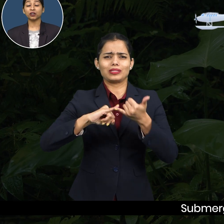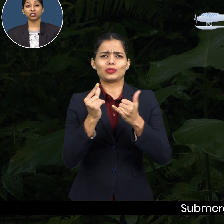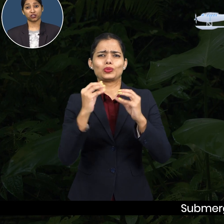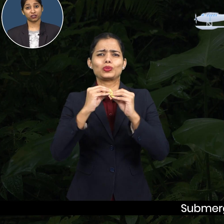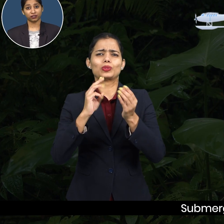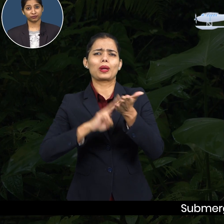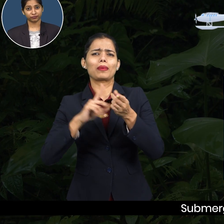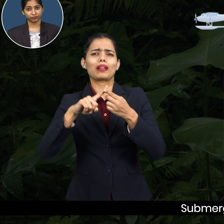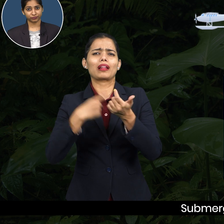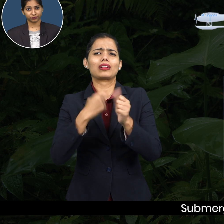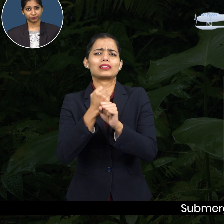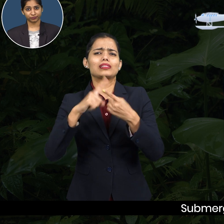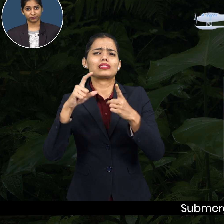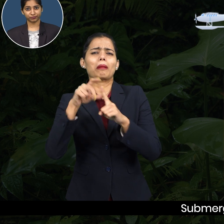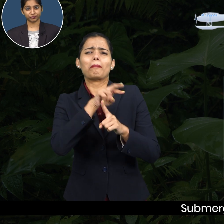submerged,